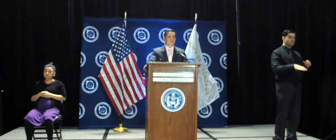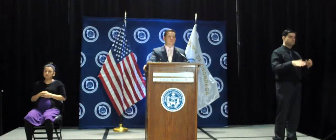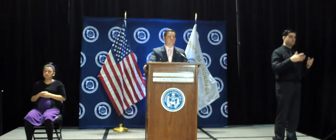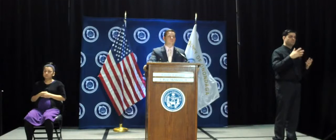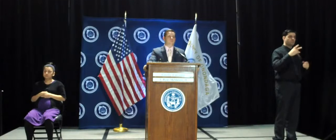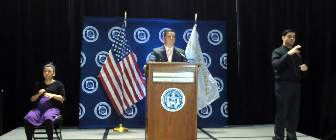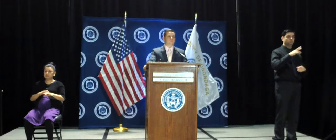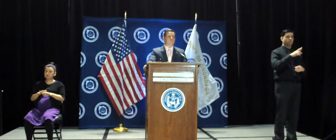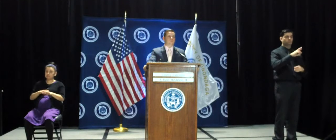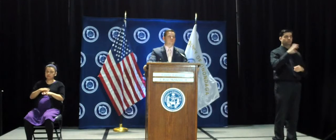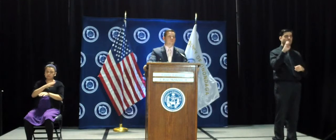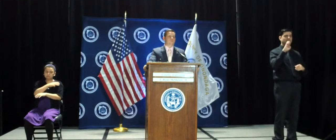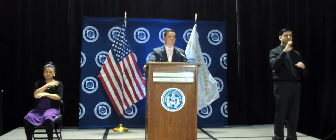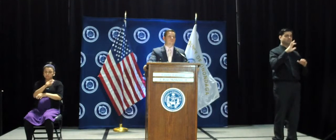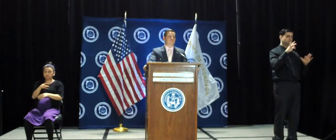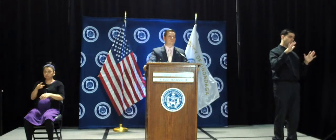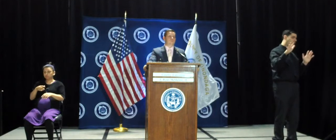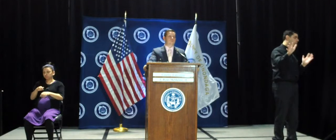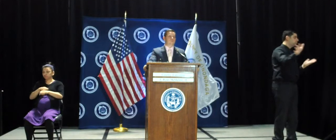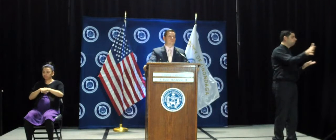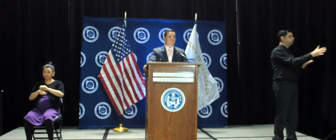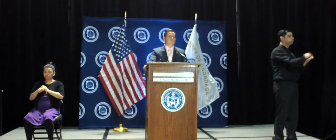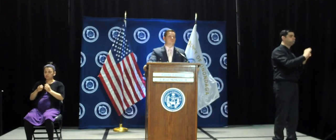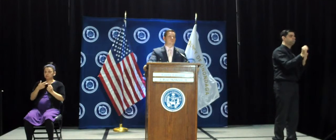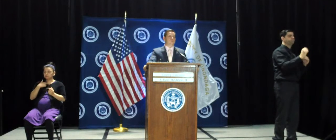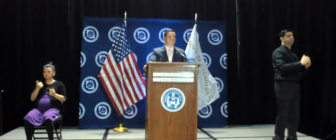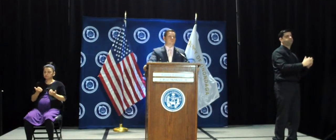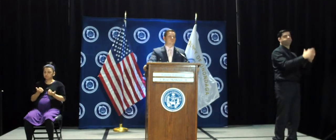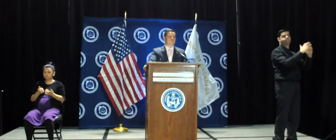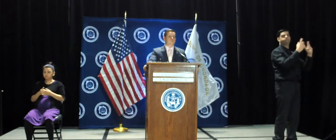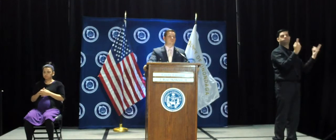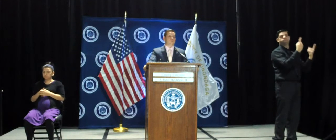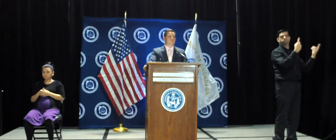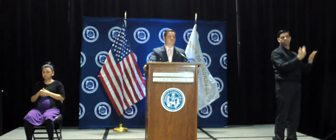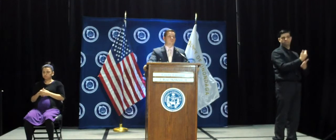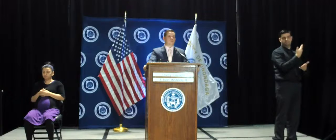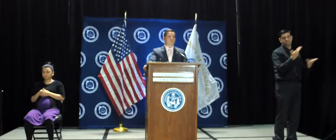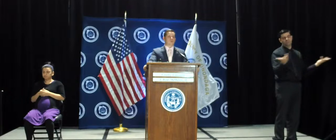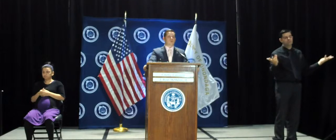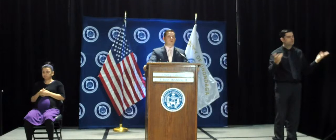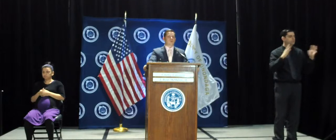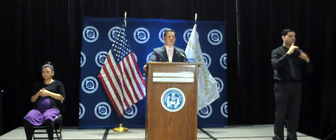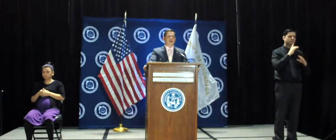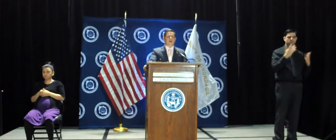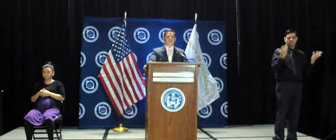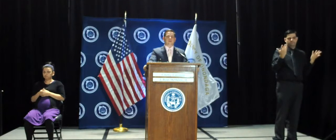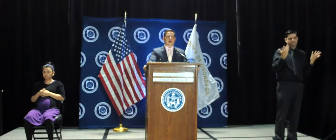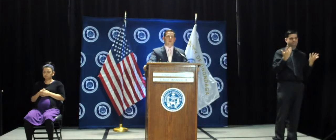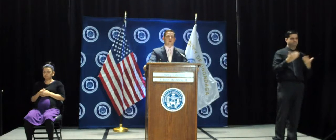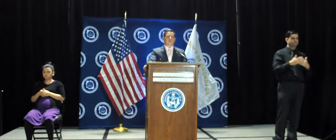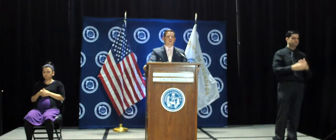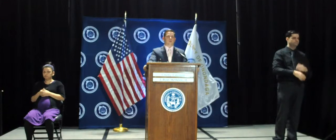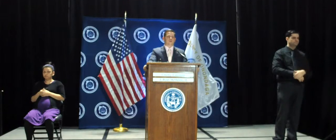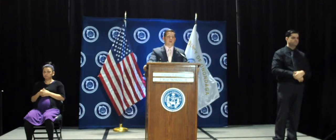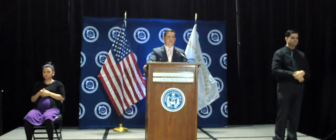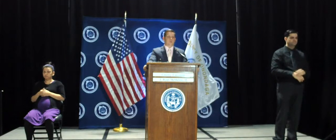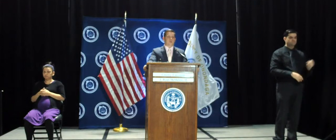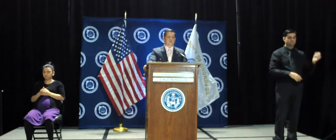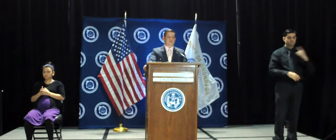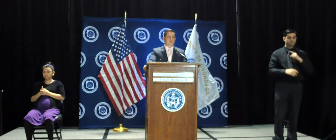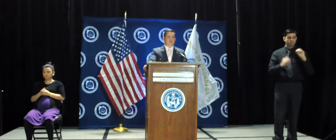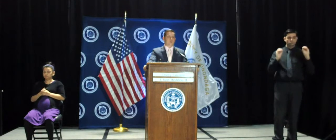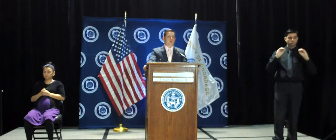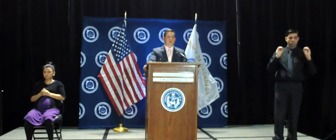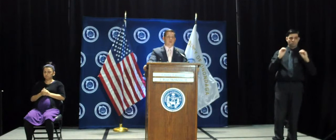There's also no lending taking place for retail right now, nationally. Yeah, I wouldn't think retail would